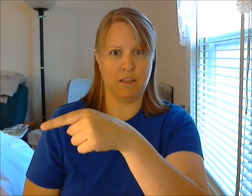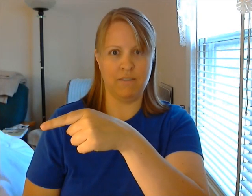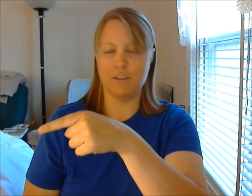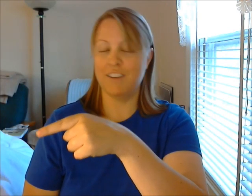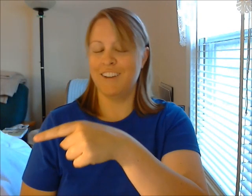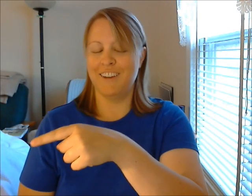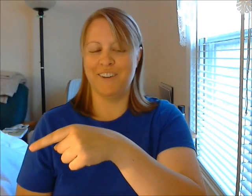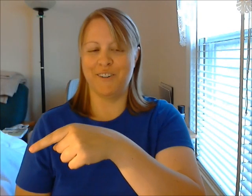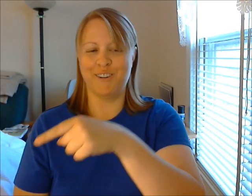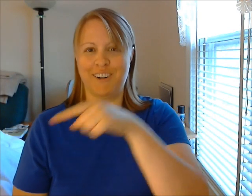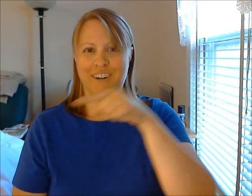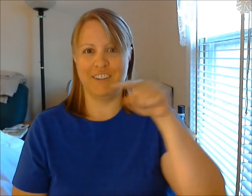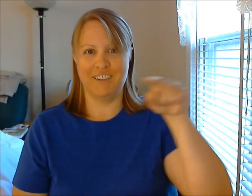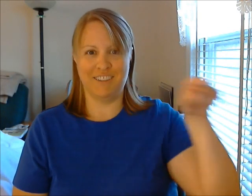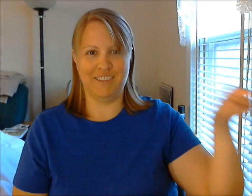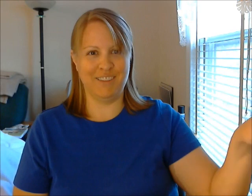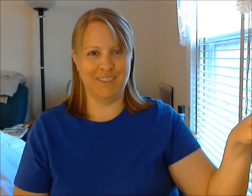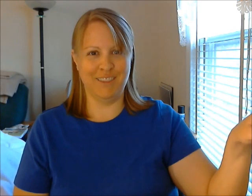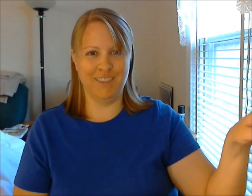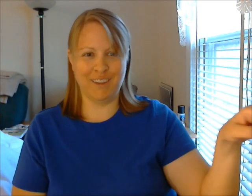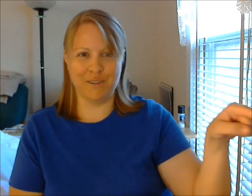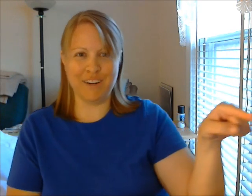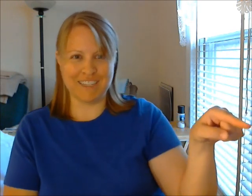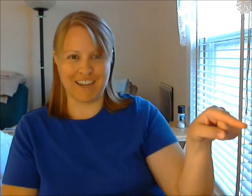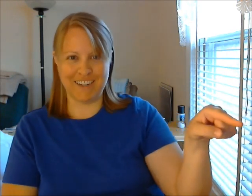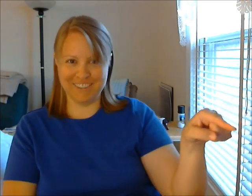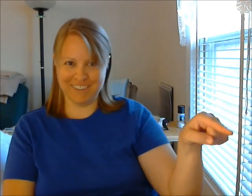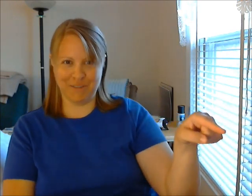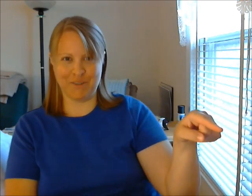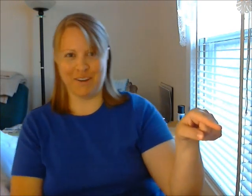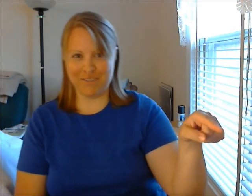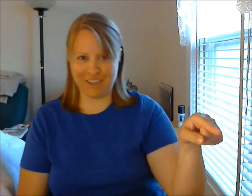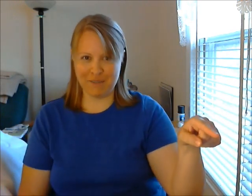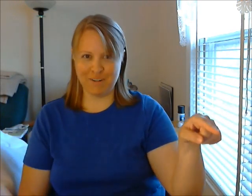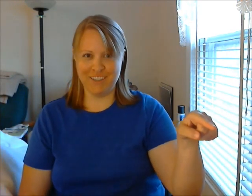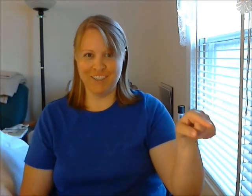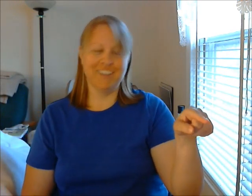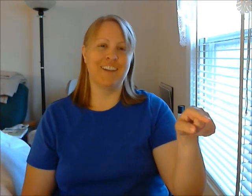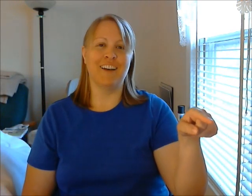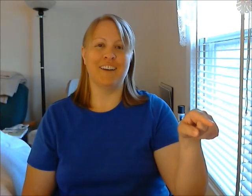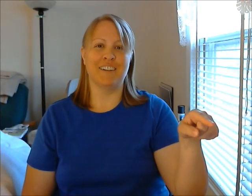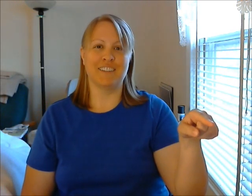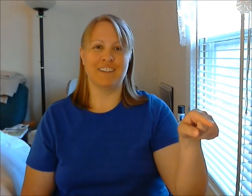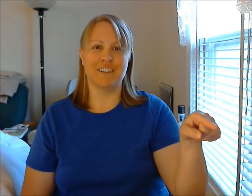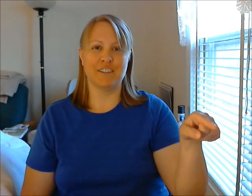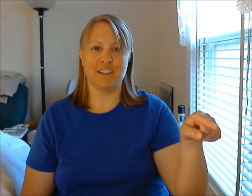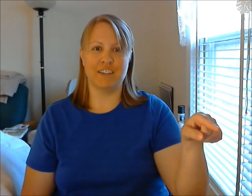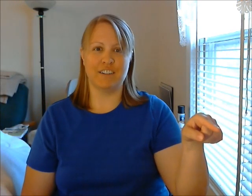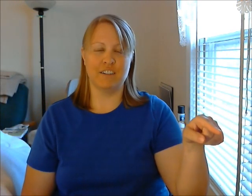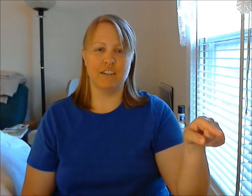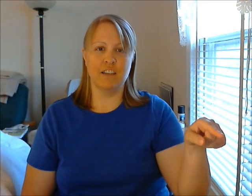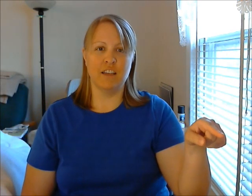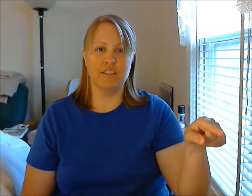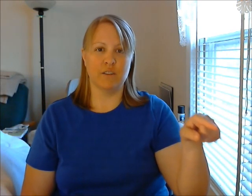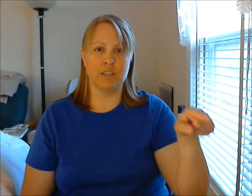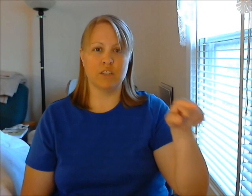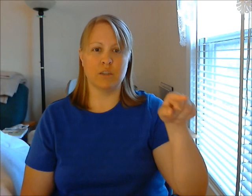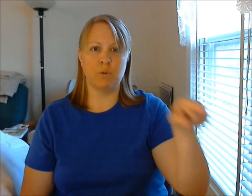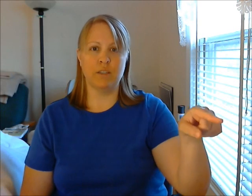left, or your right side, I'm going off the camera, on the other side here. So it's just a pointing